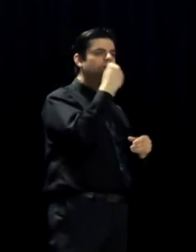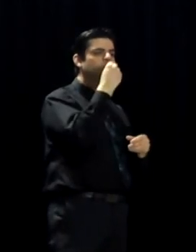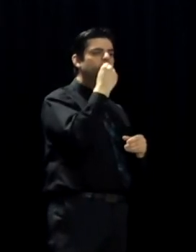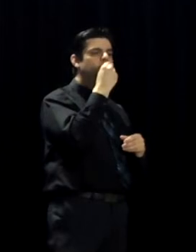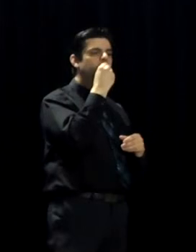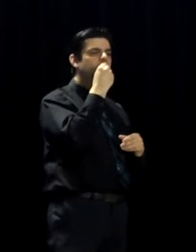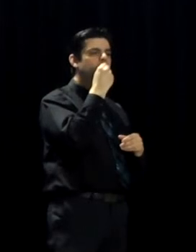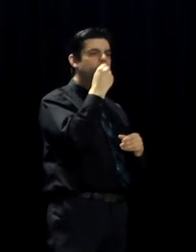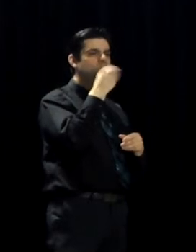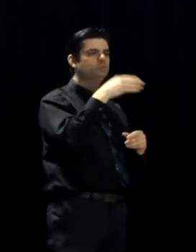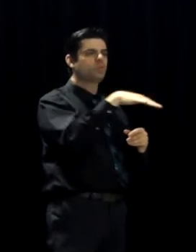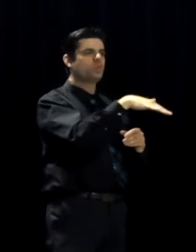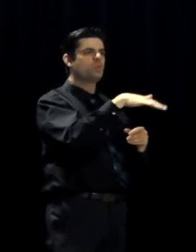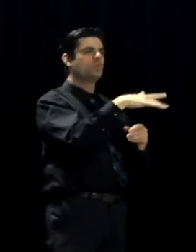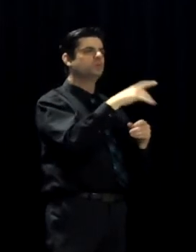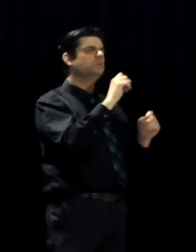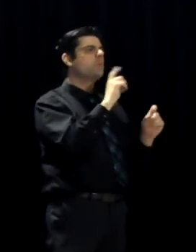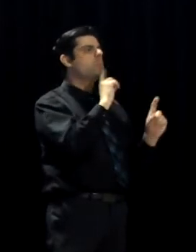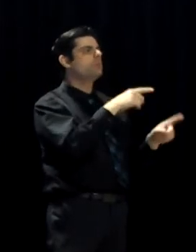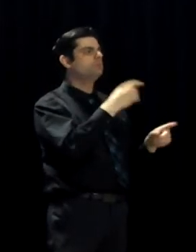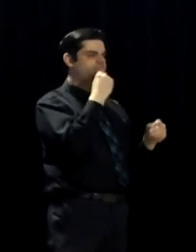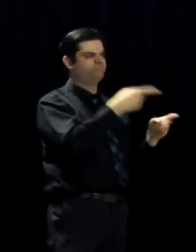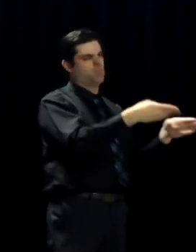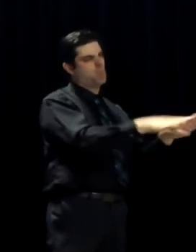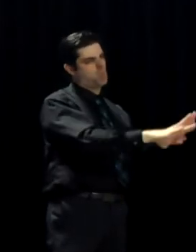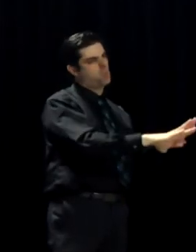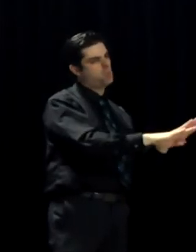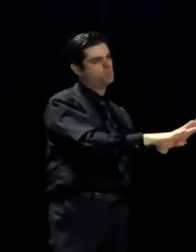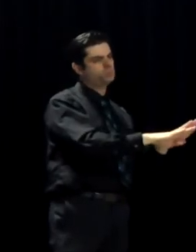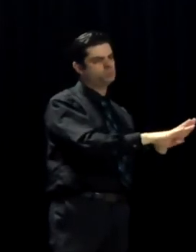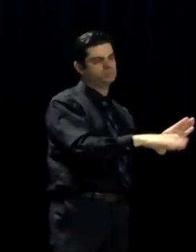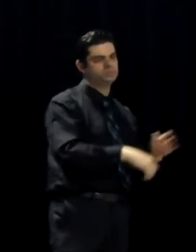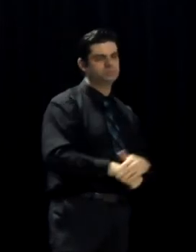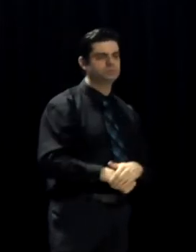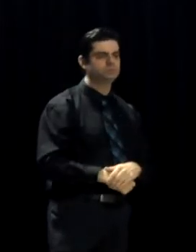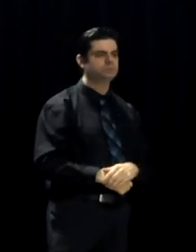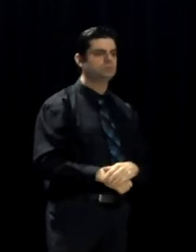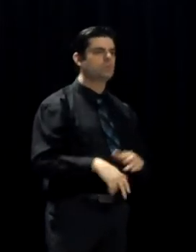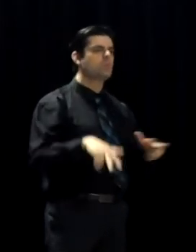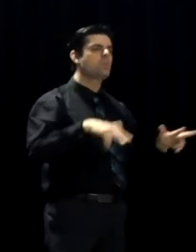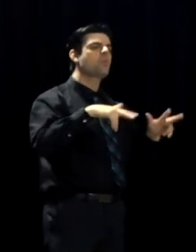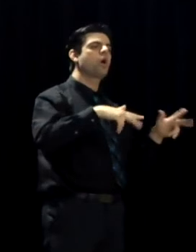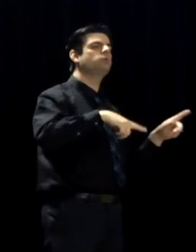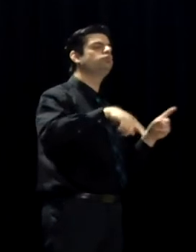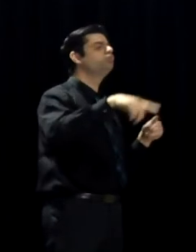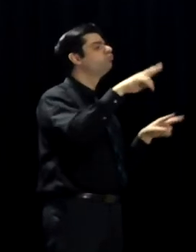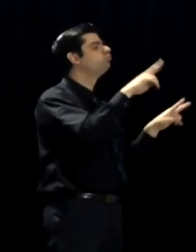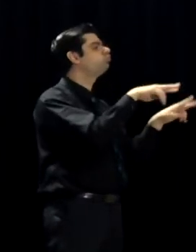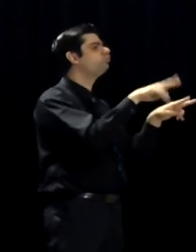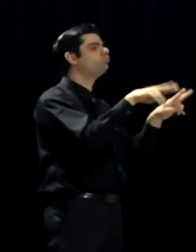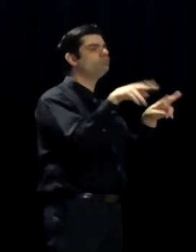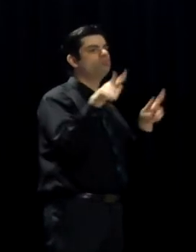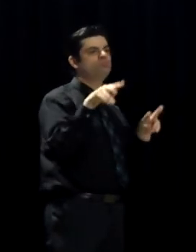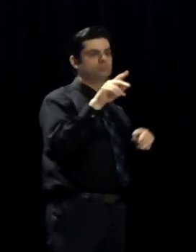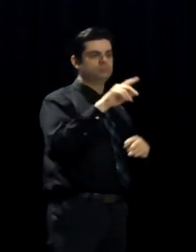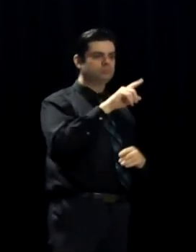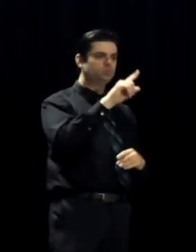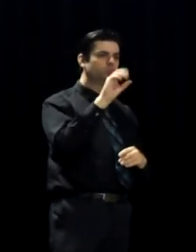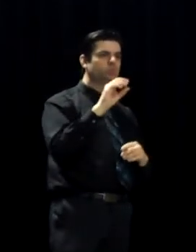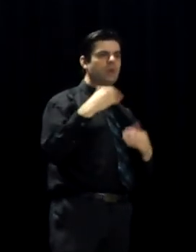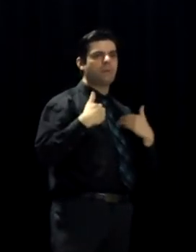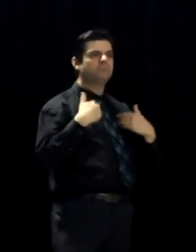I took a walk through the whole zoo. You wouldn't even have known that there were many, many families there because of